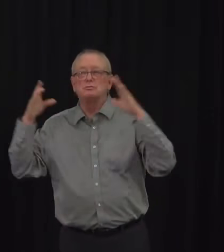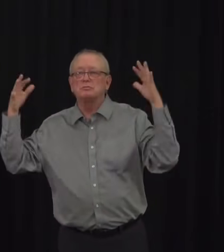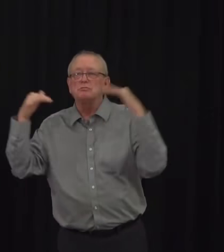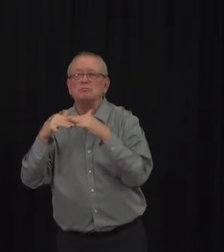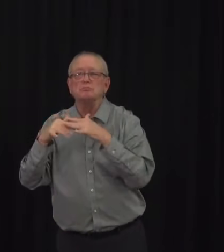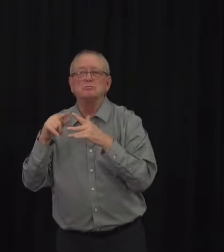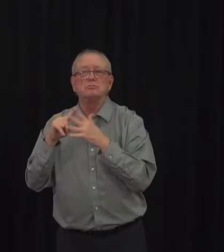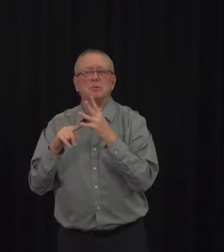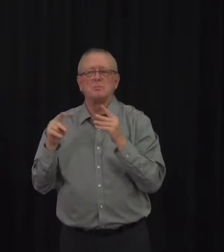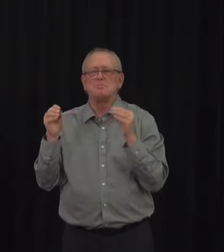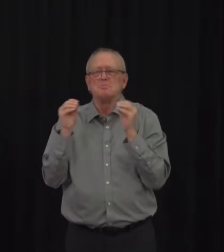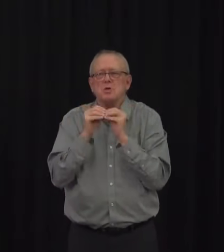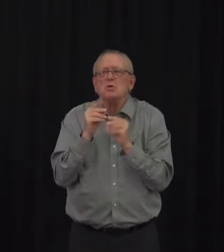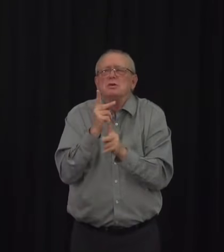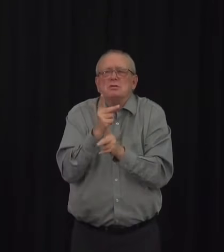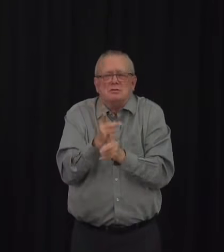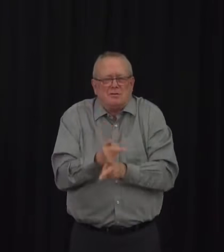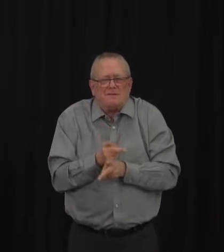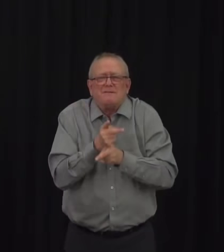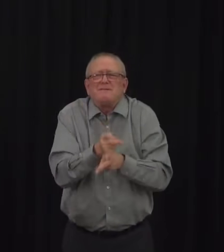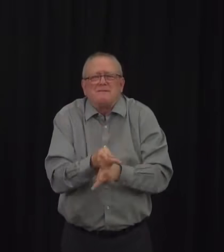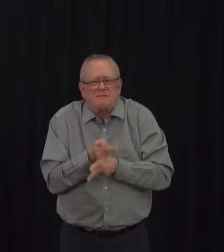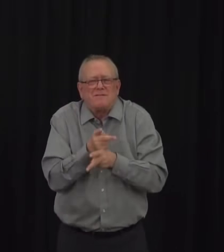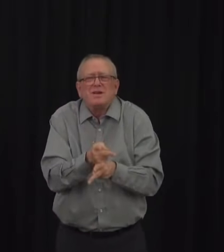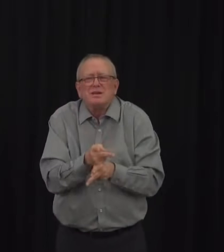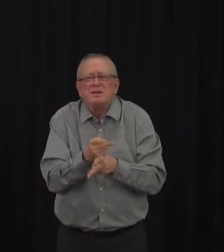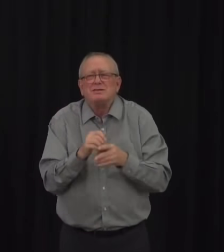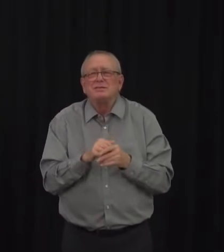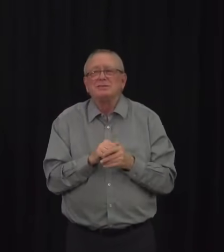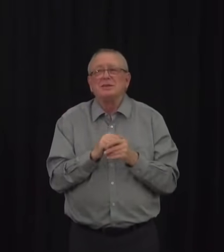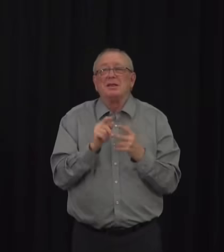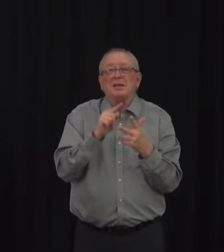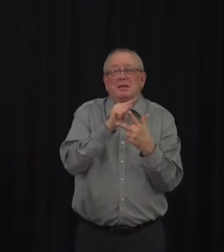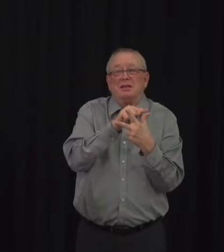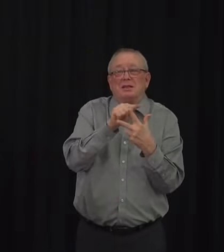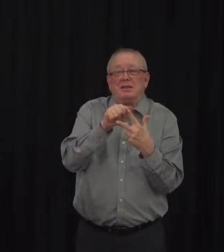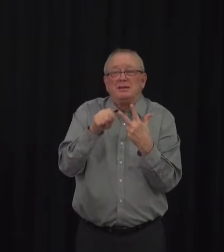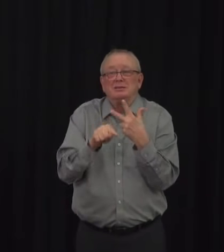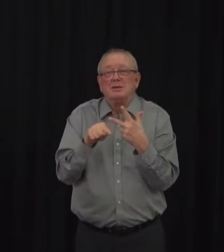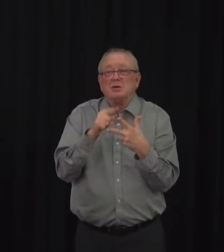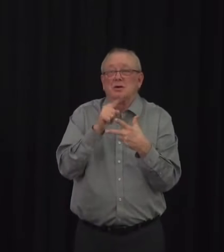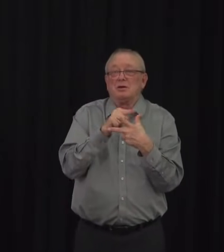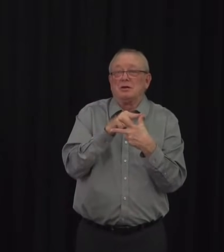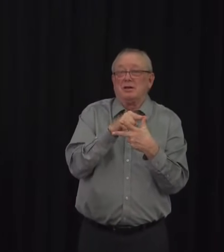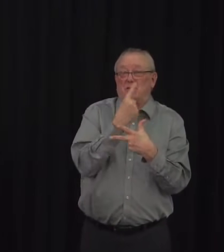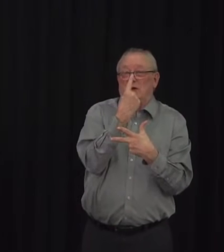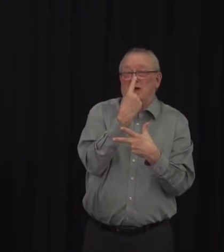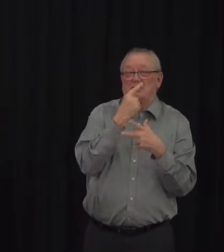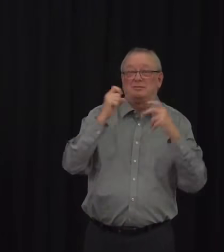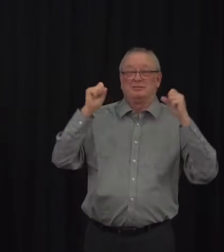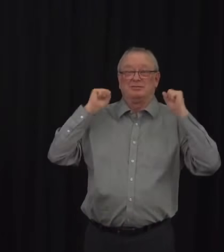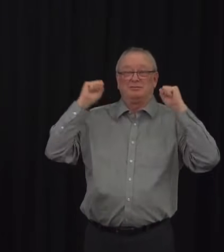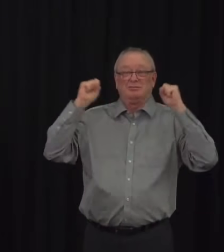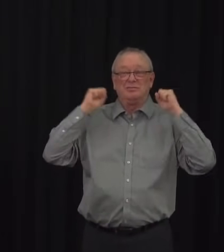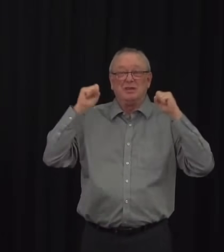However, those settings are the absolute highest risk for one person who's infectious showing up, and if there is a slip in protocols, having that one